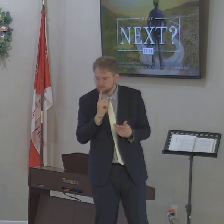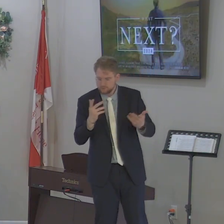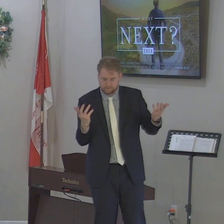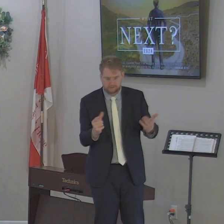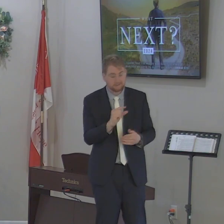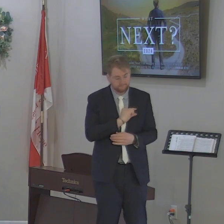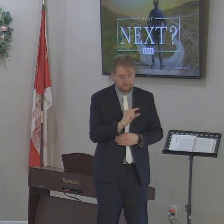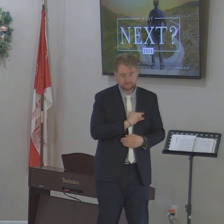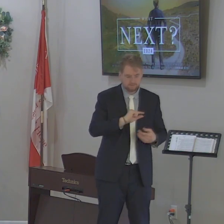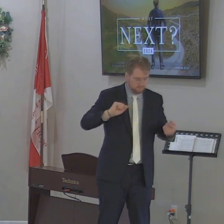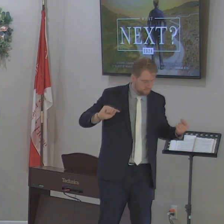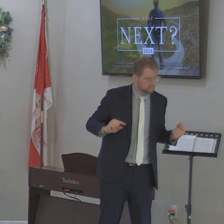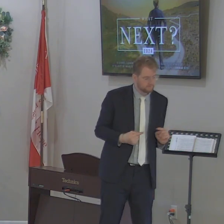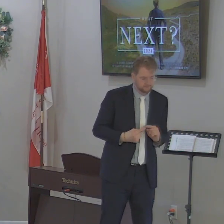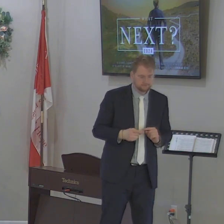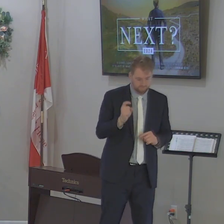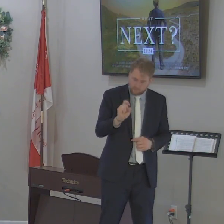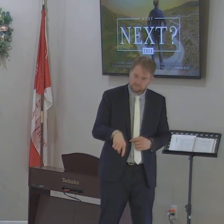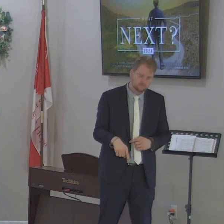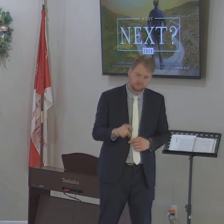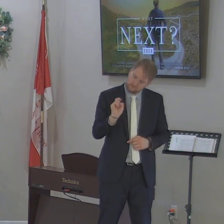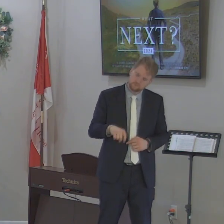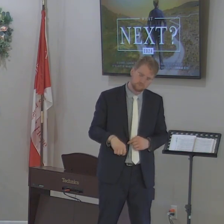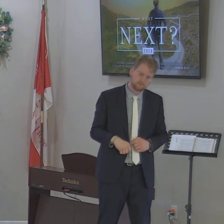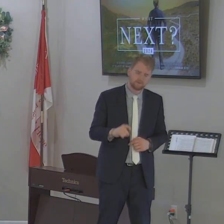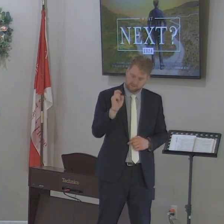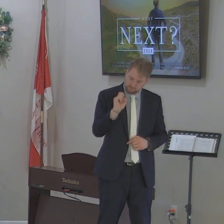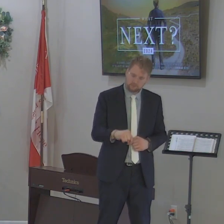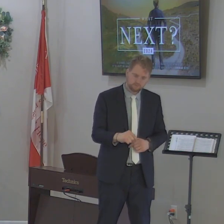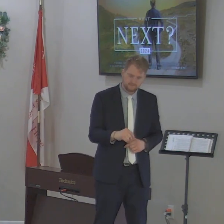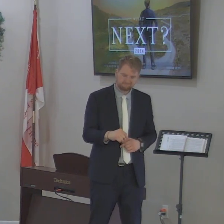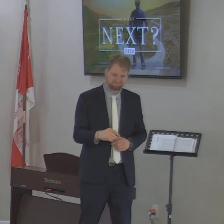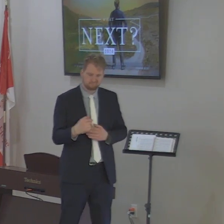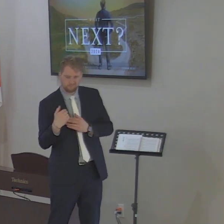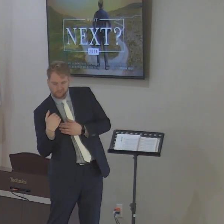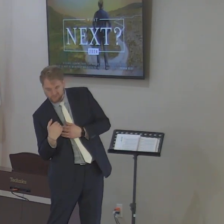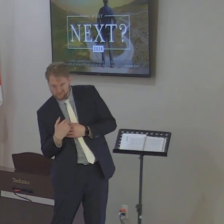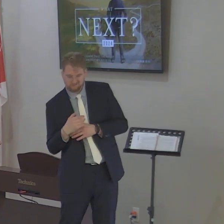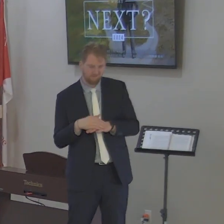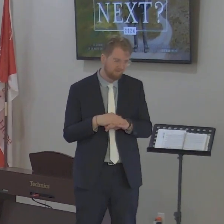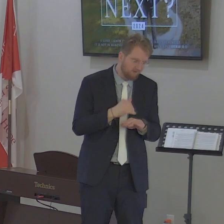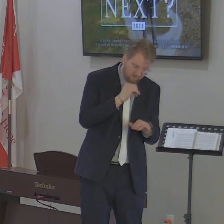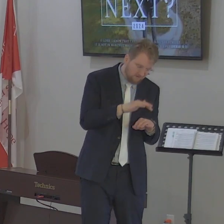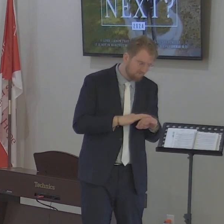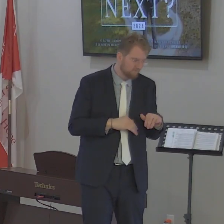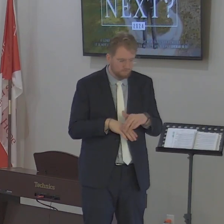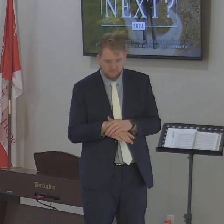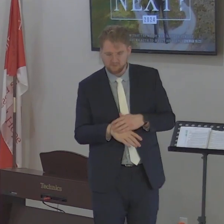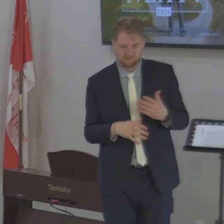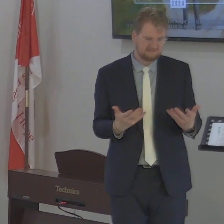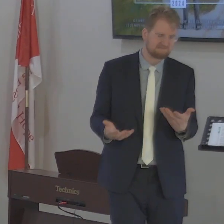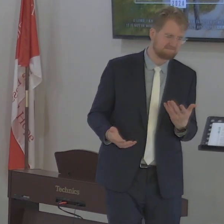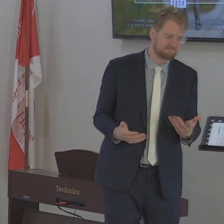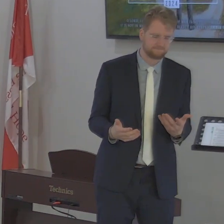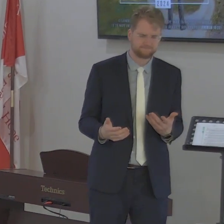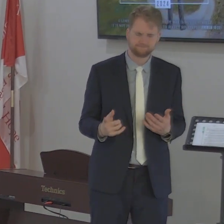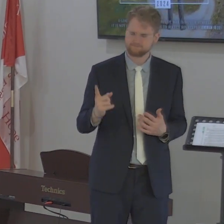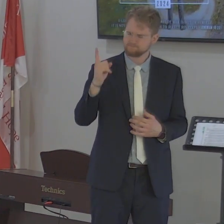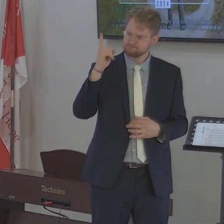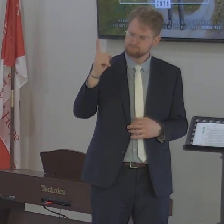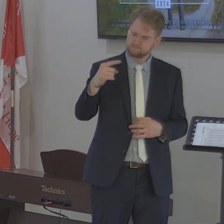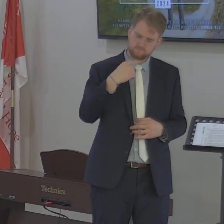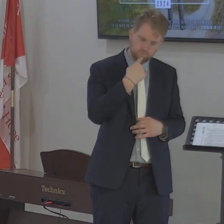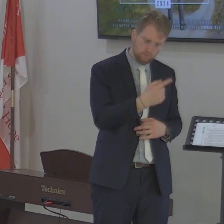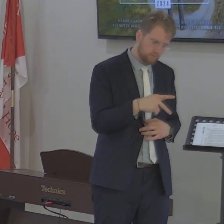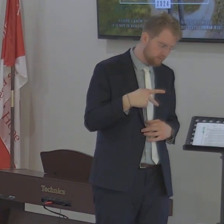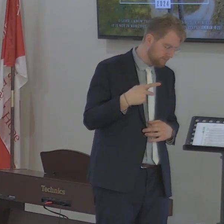should. It should, Lord. It ought to be that burr in the saddle. Father, you asked or said to Paul, it's got to